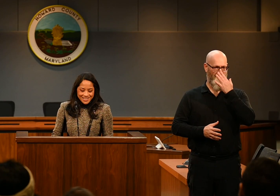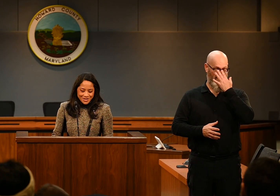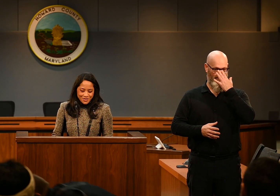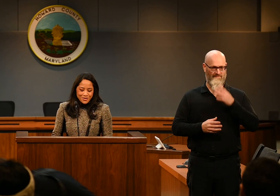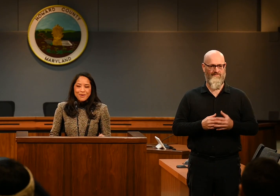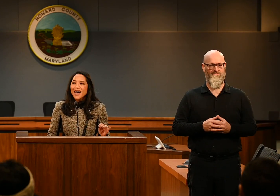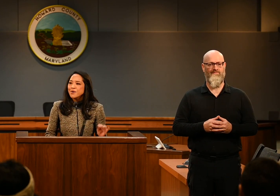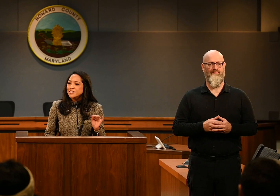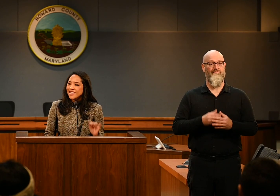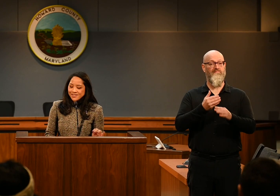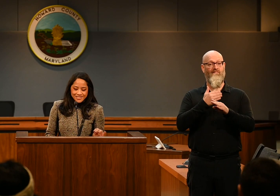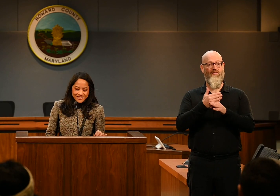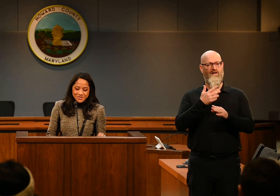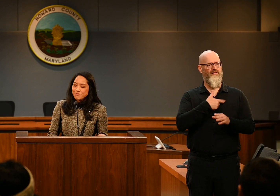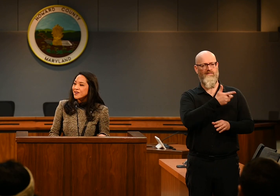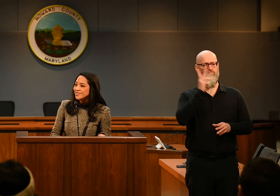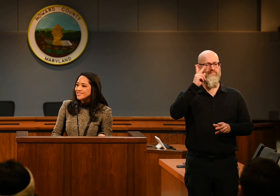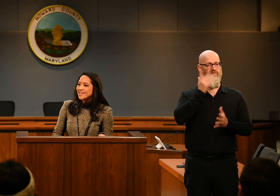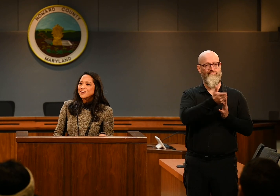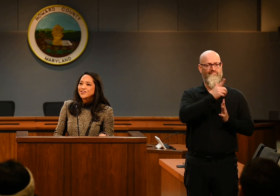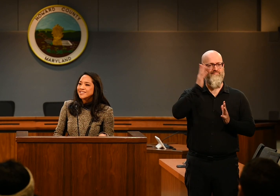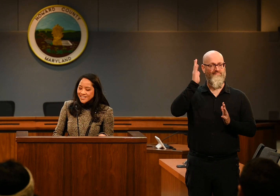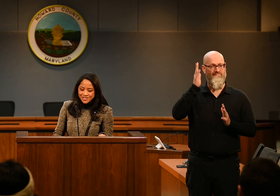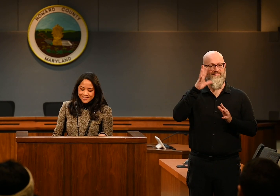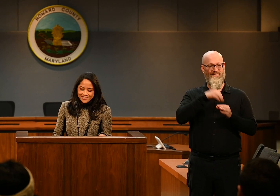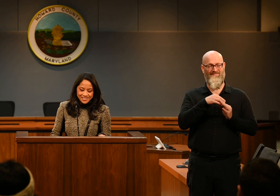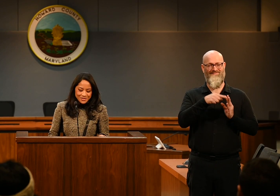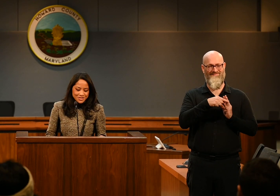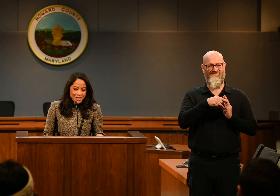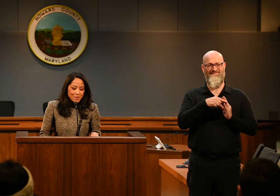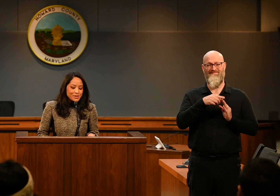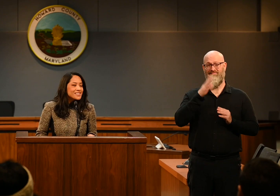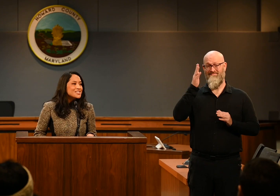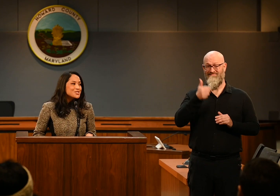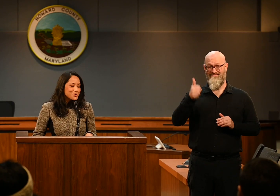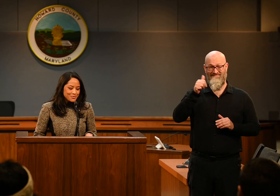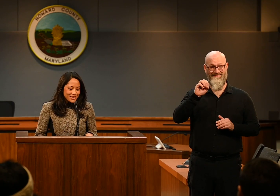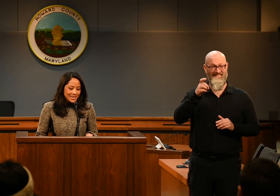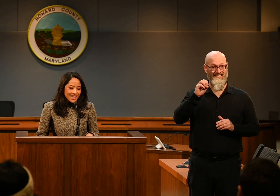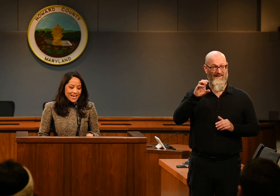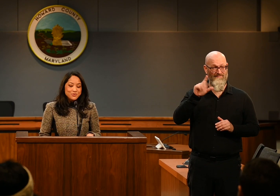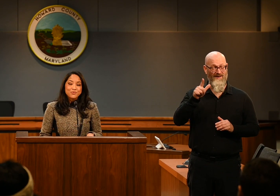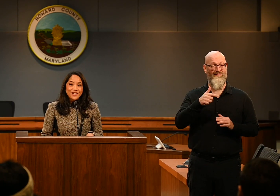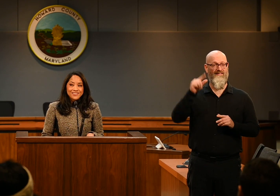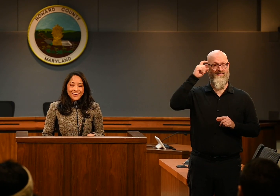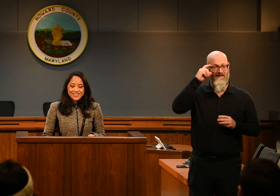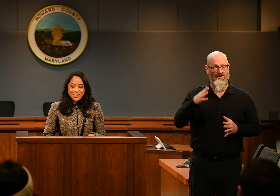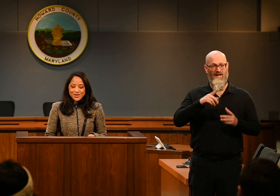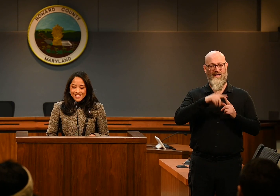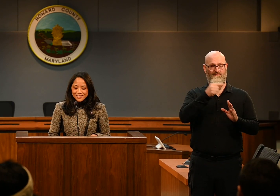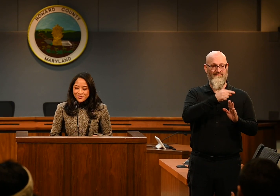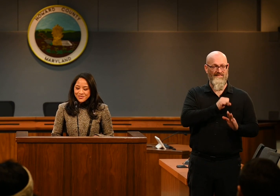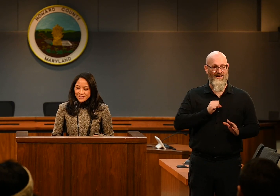Before we hear from Howard County's, Maryland's, and our nation's leaders, please join me as we